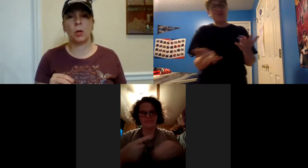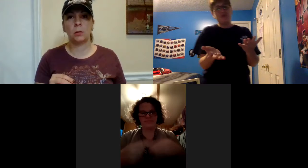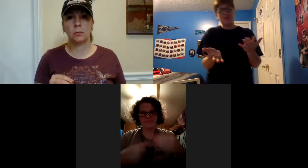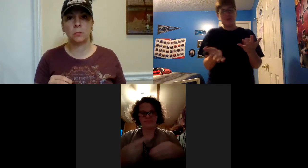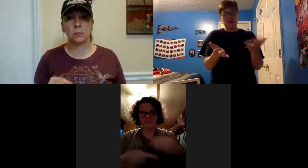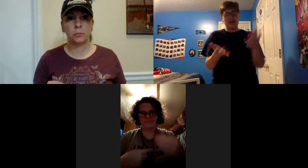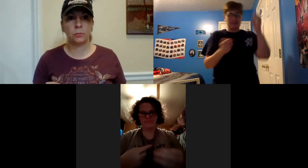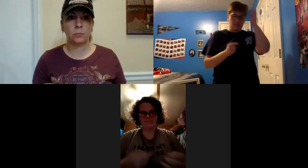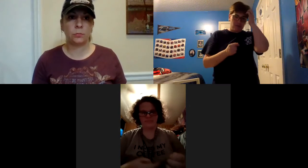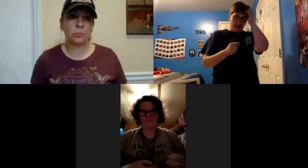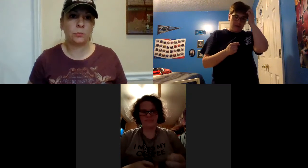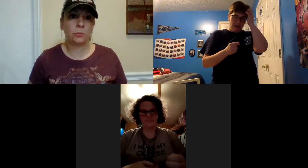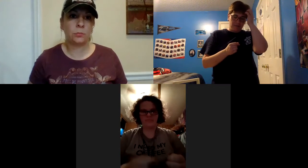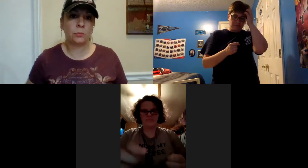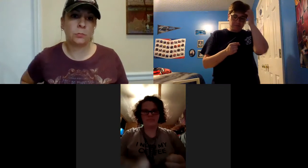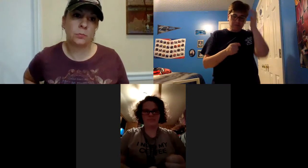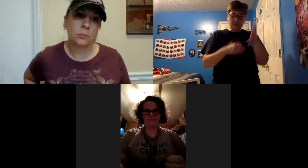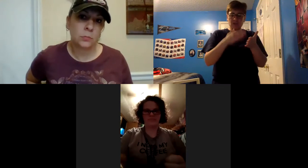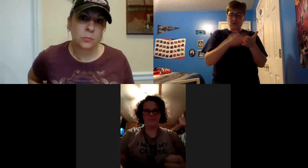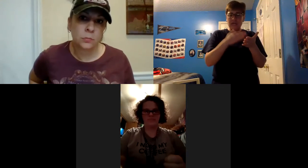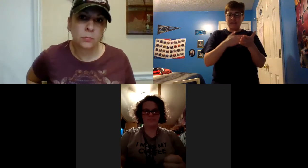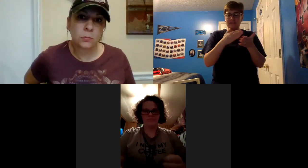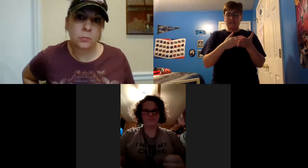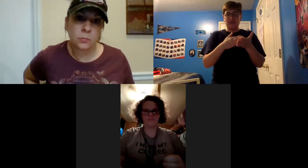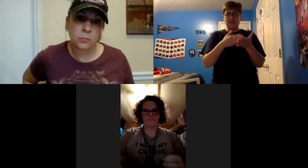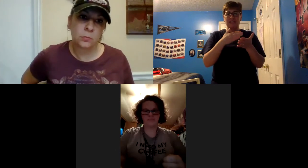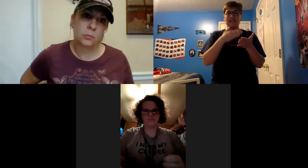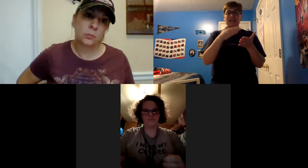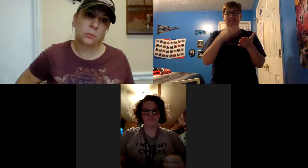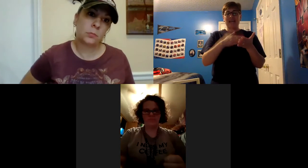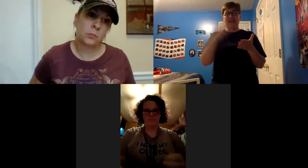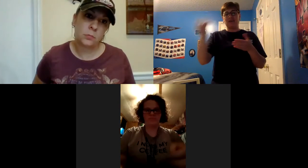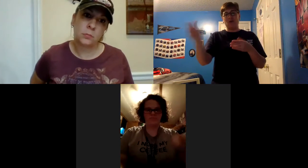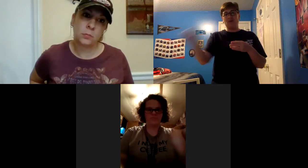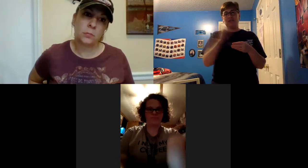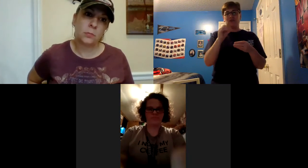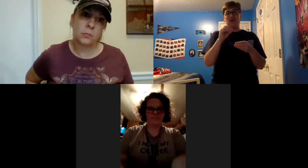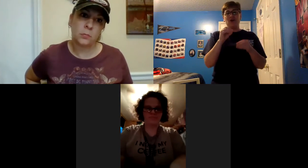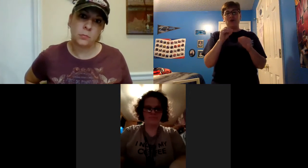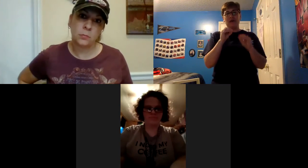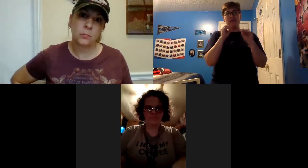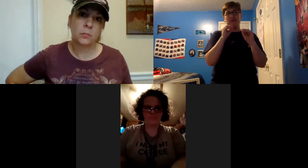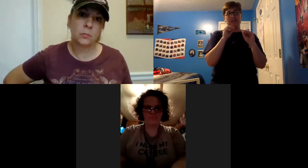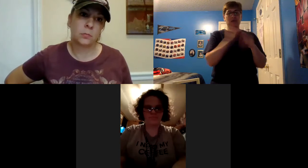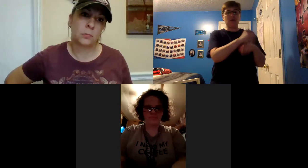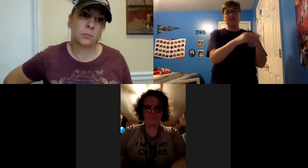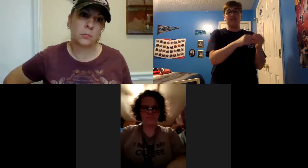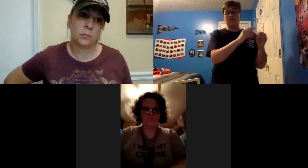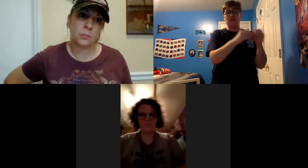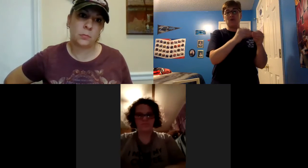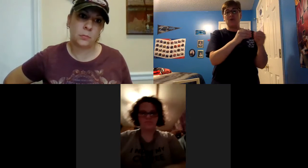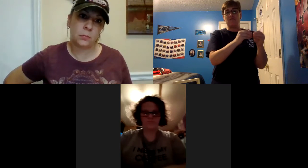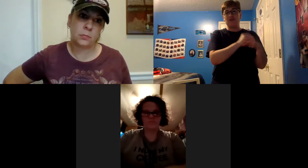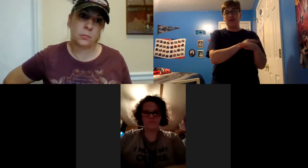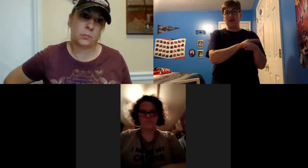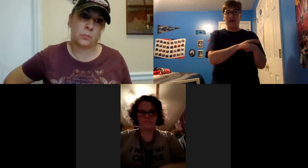those words we were talking somewhere about. You can't necessarily take a word that you know and just say, okay, well, this is going to be